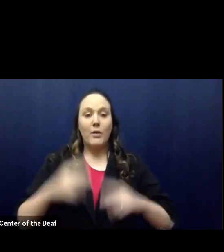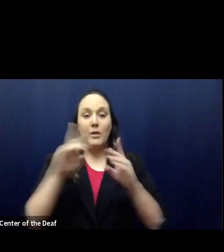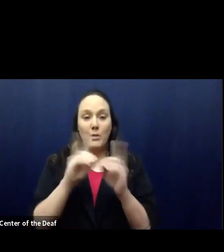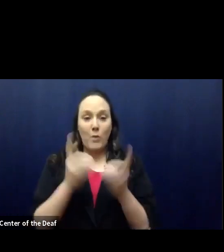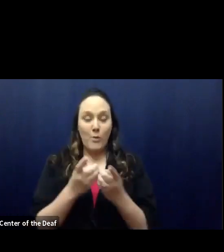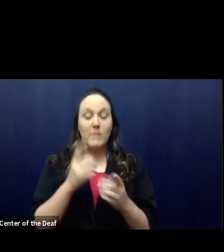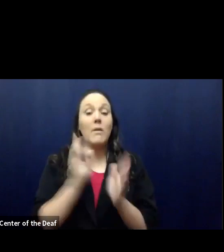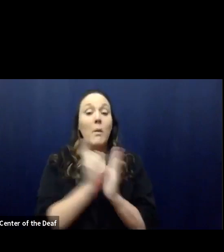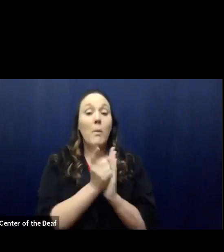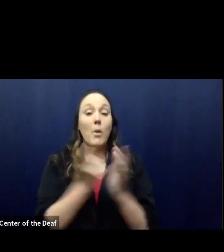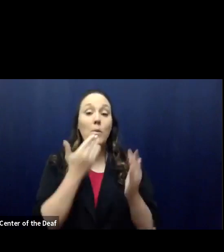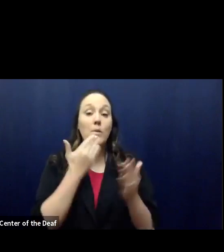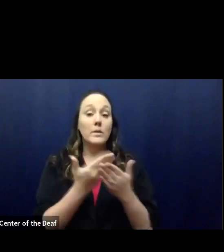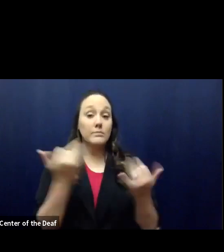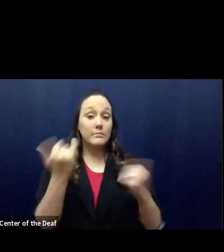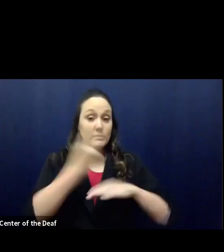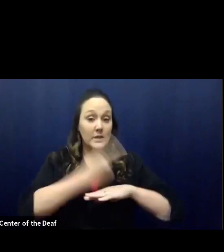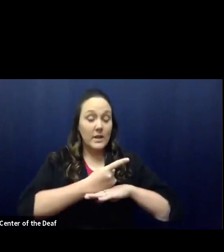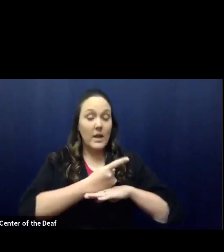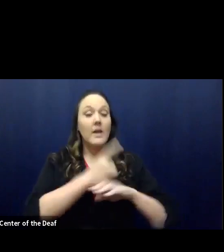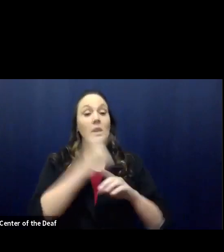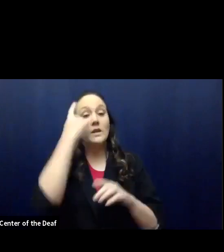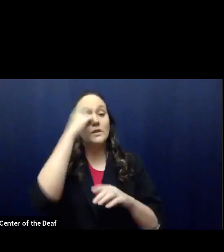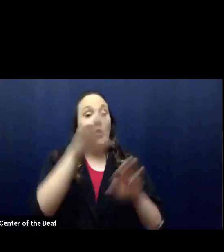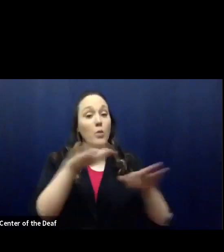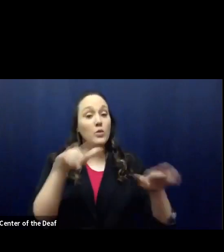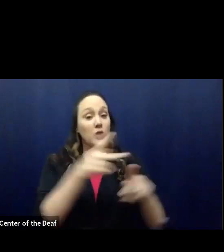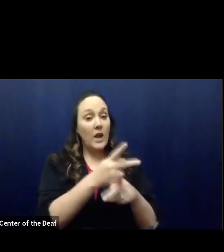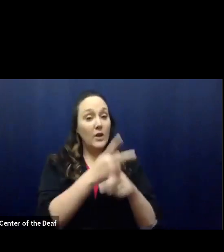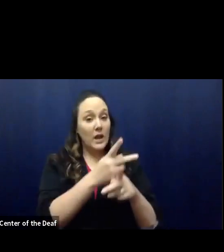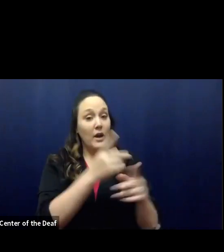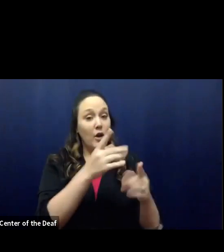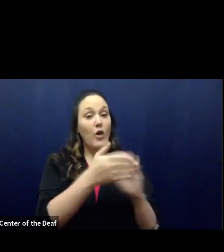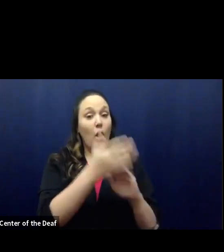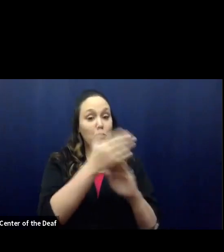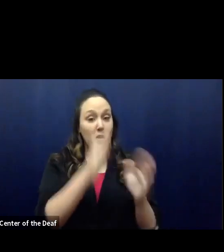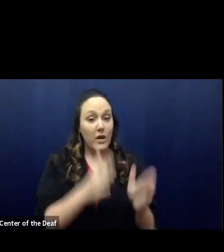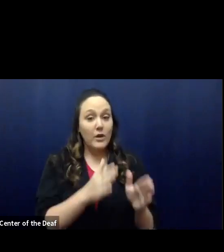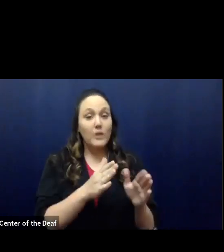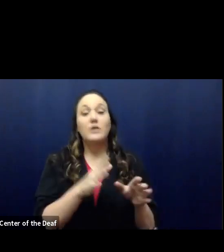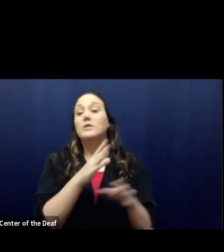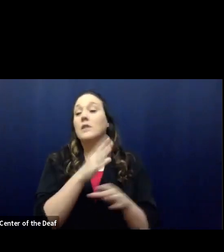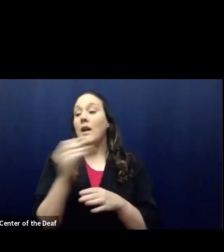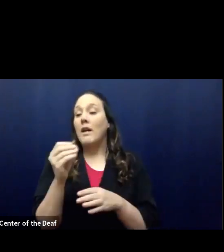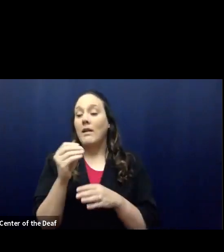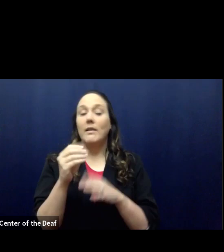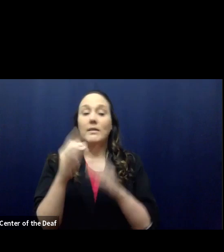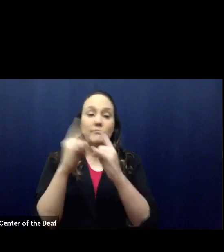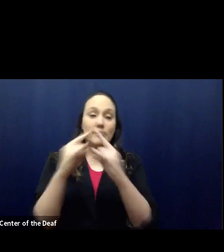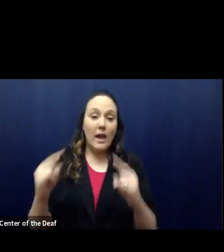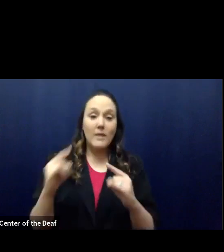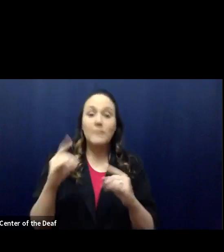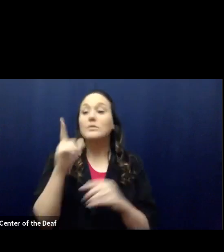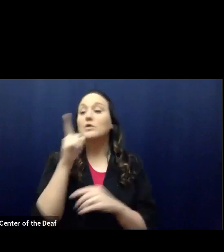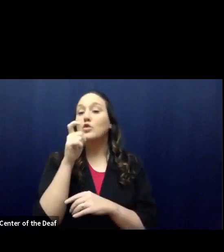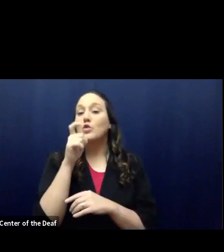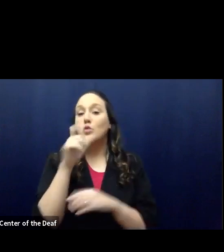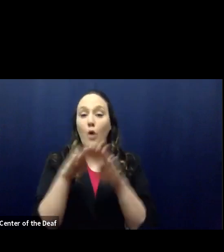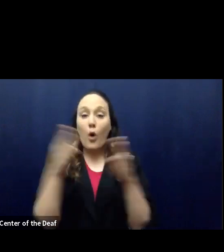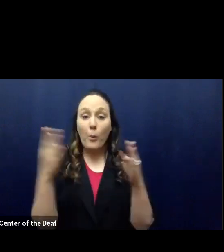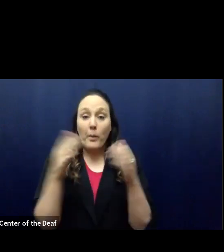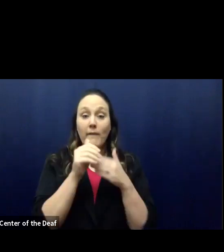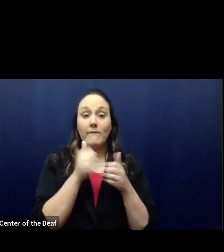gratitude today is dedicated to child care operators and summer camps that are open and following the guidelines. These places are critical for so